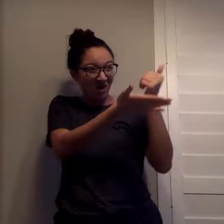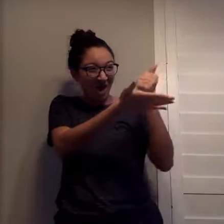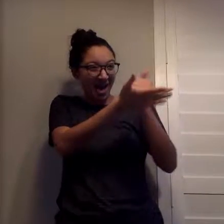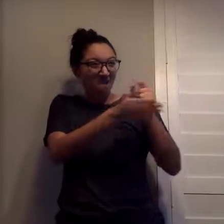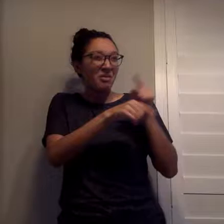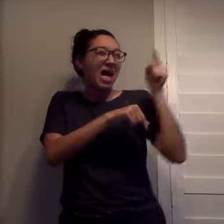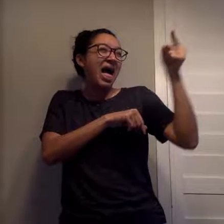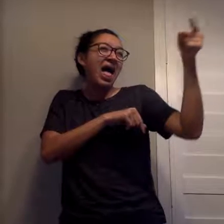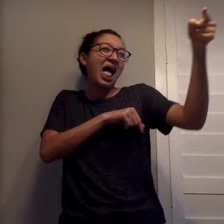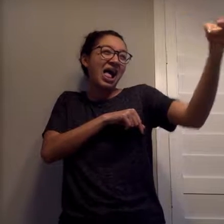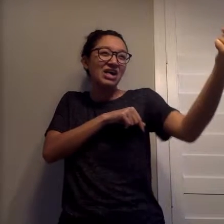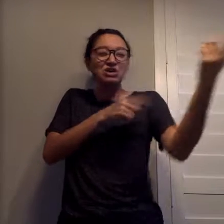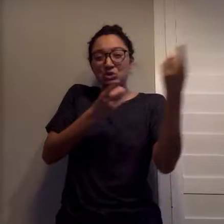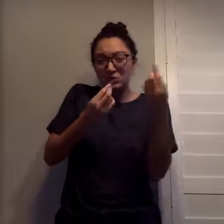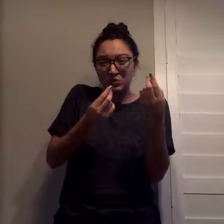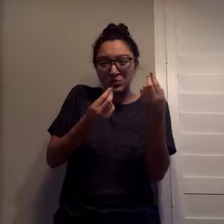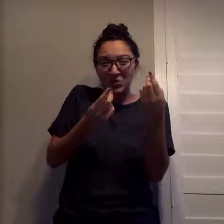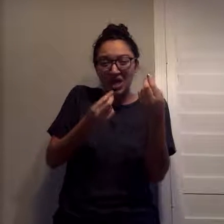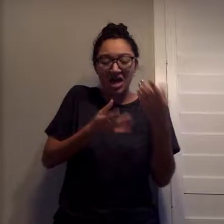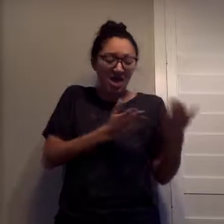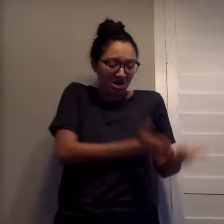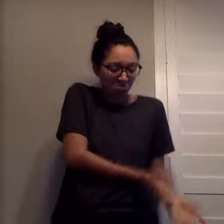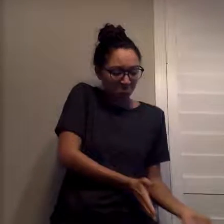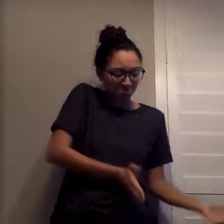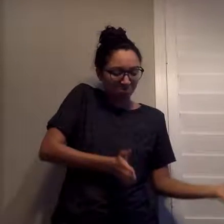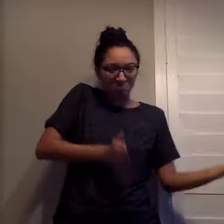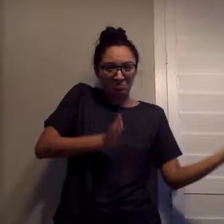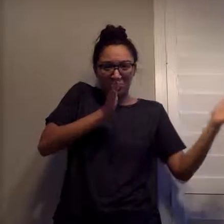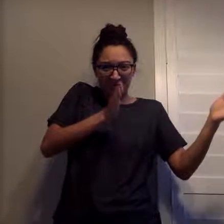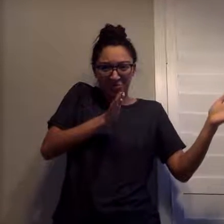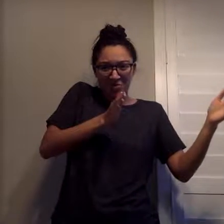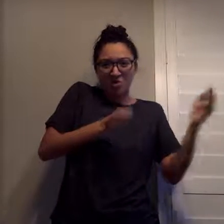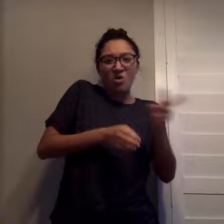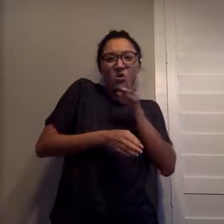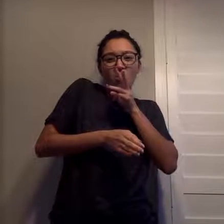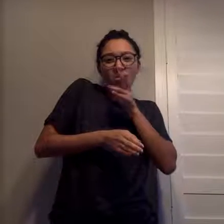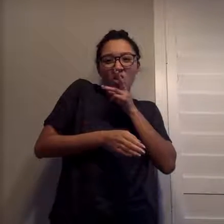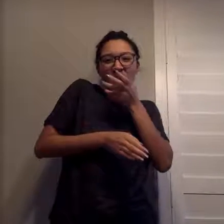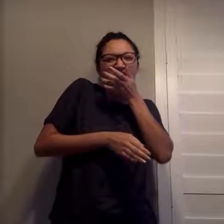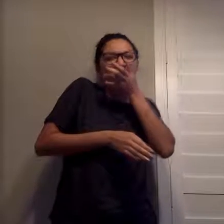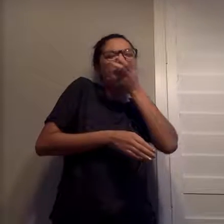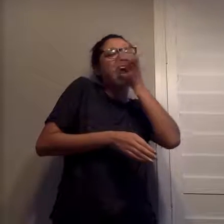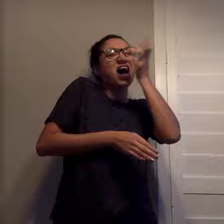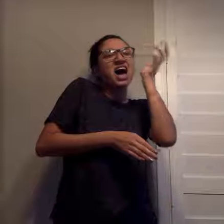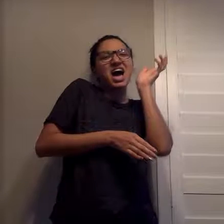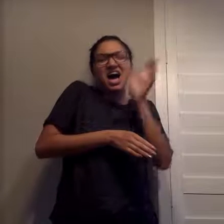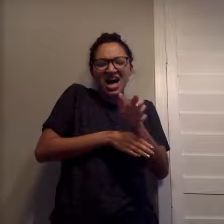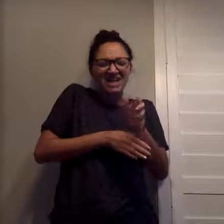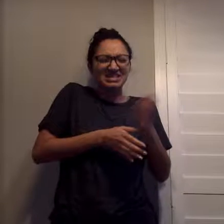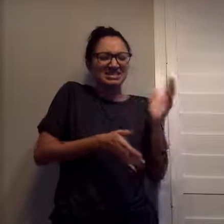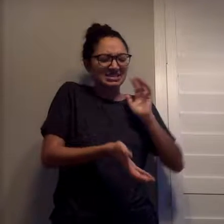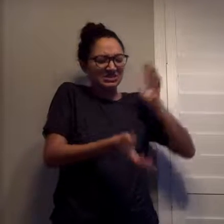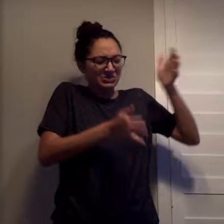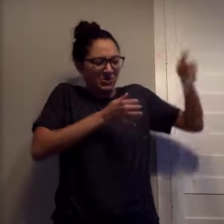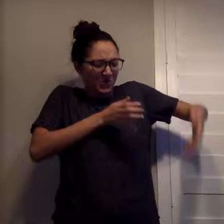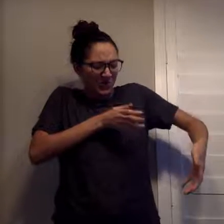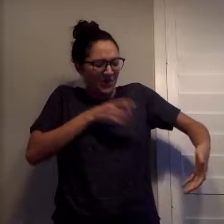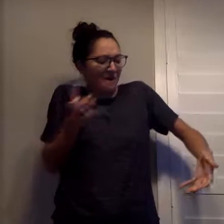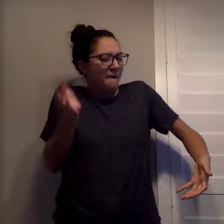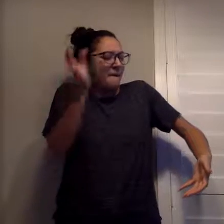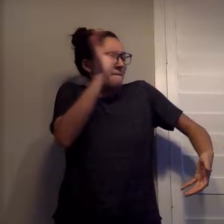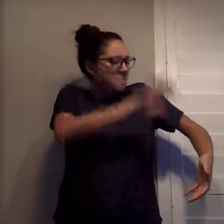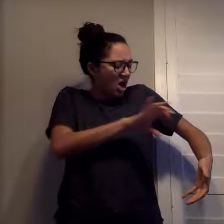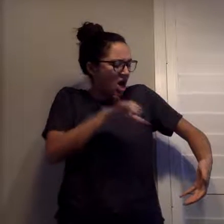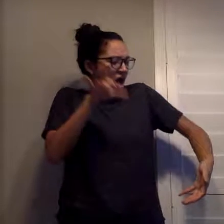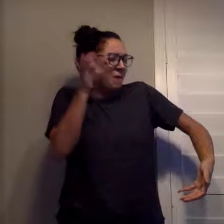is, unfortunately, cook your hand. So you put it in water as hot as you can stand, and you keep adding boiling water